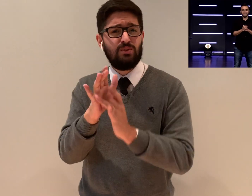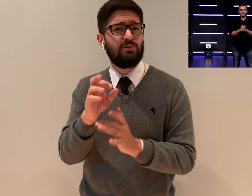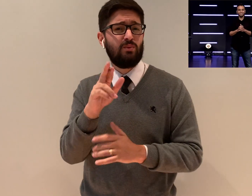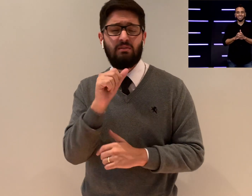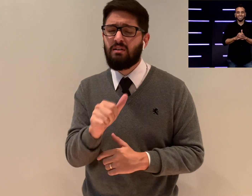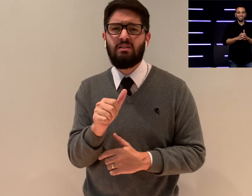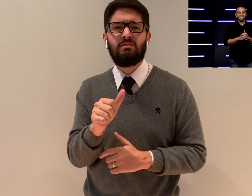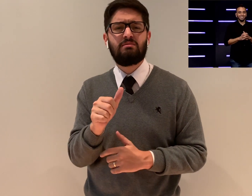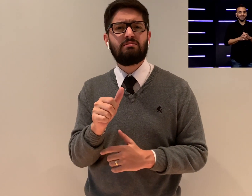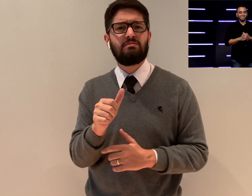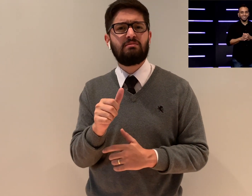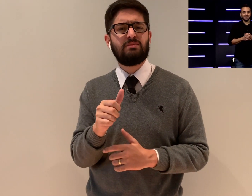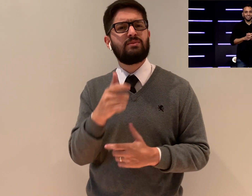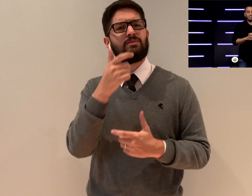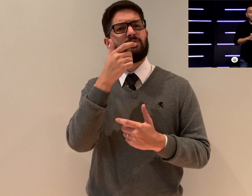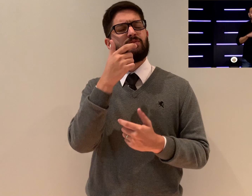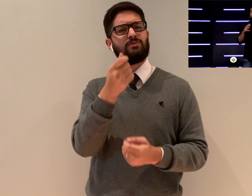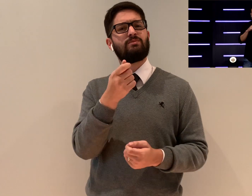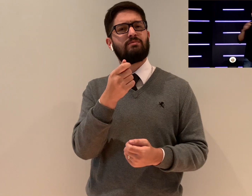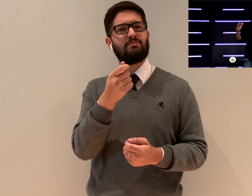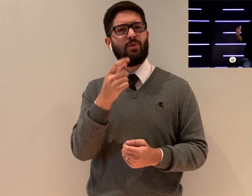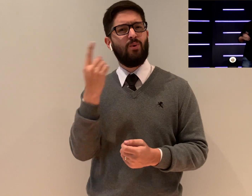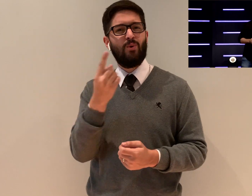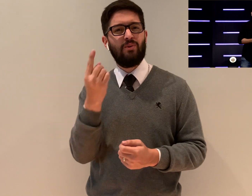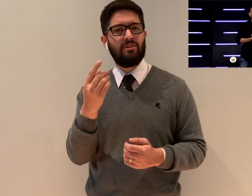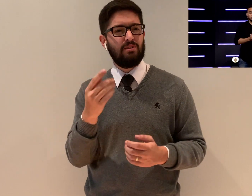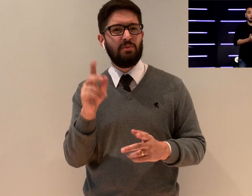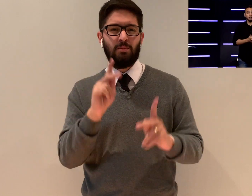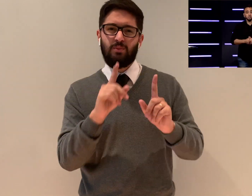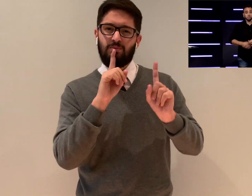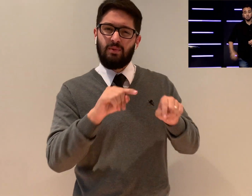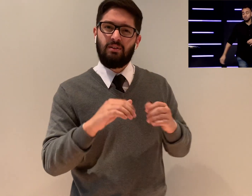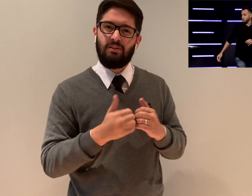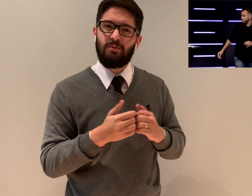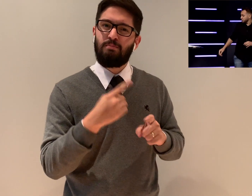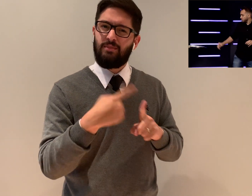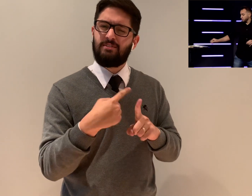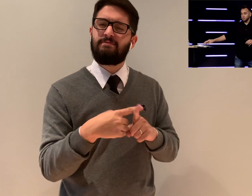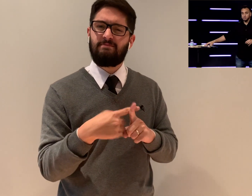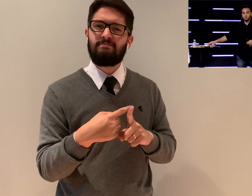Christ, I always get a very positive response.